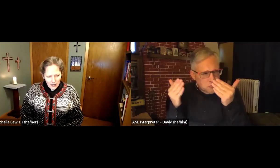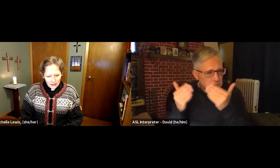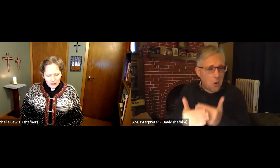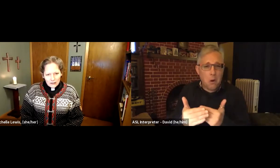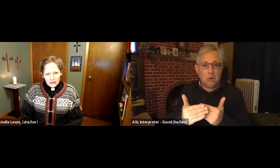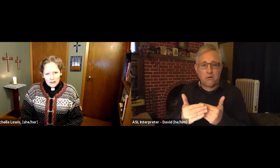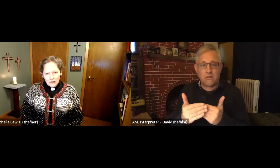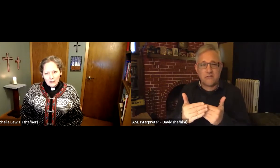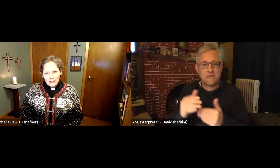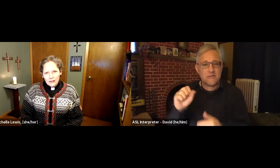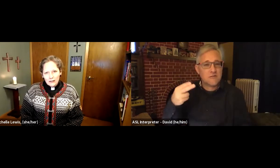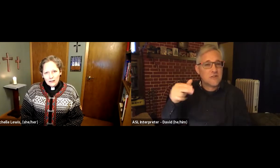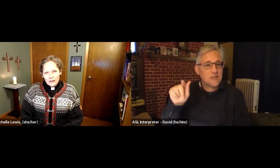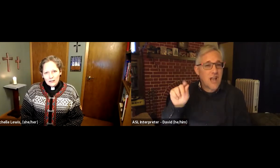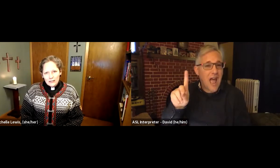Sad,